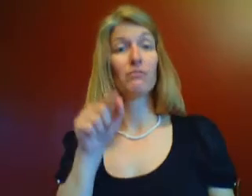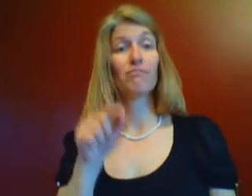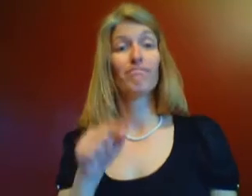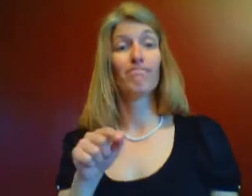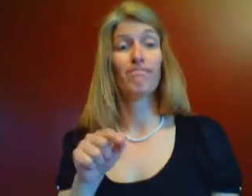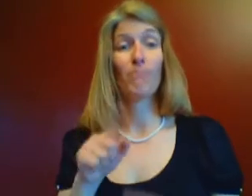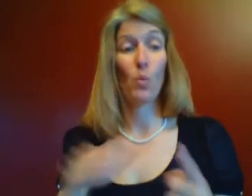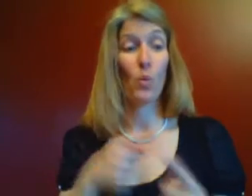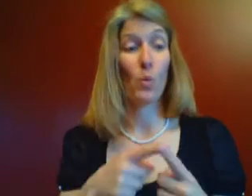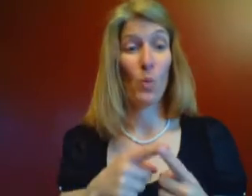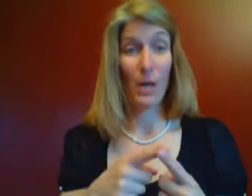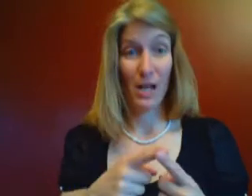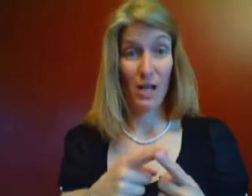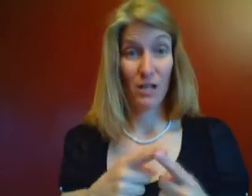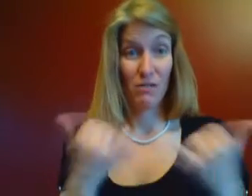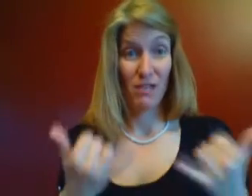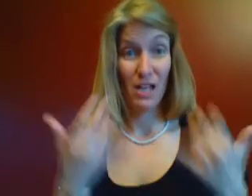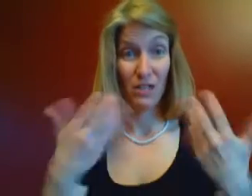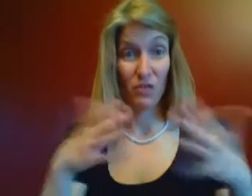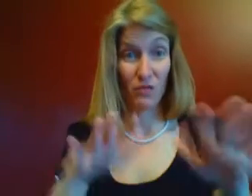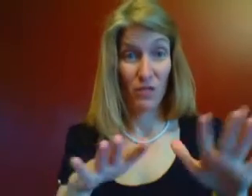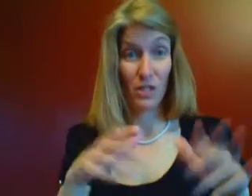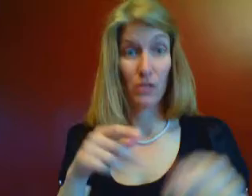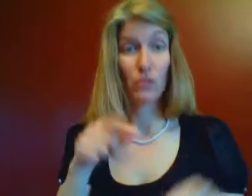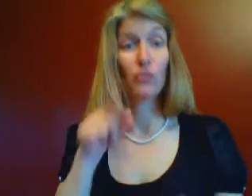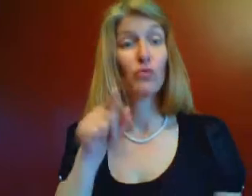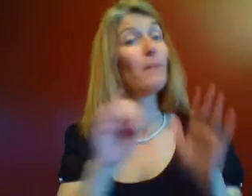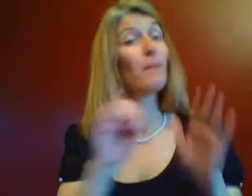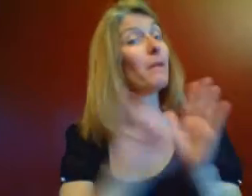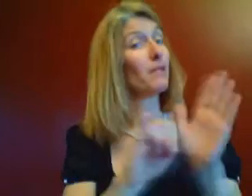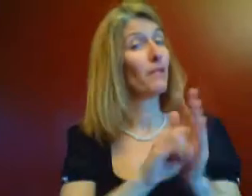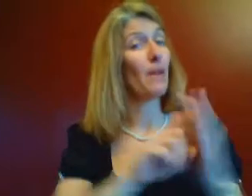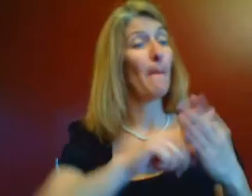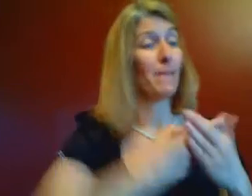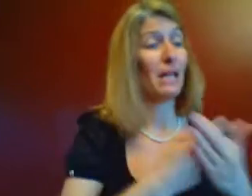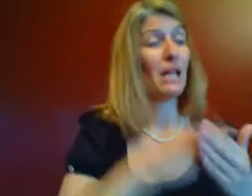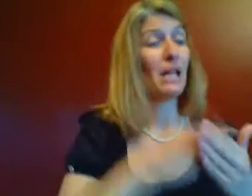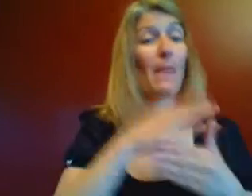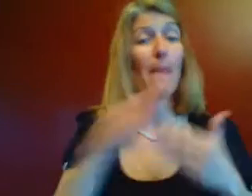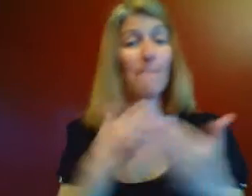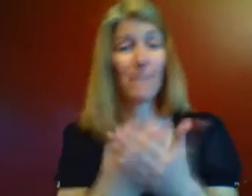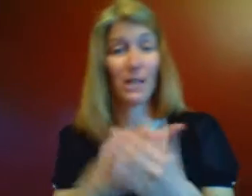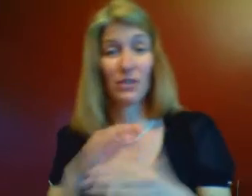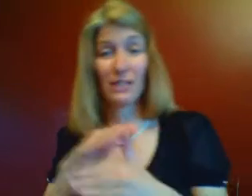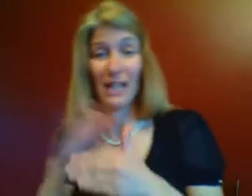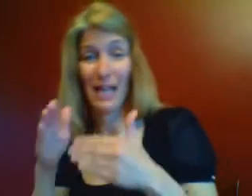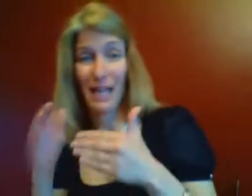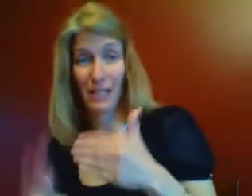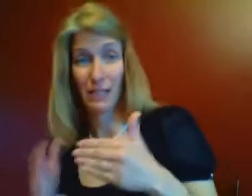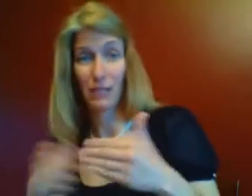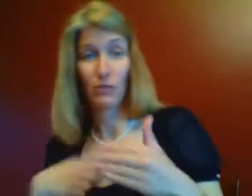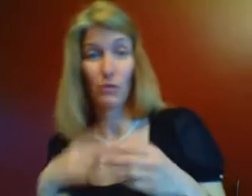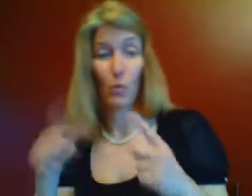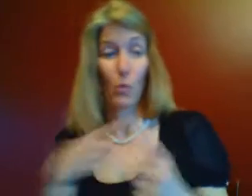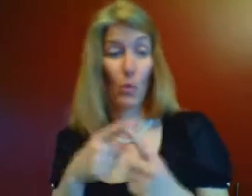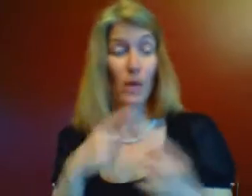how to identify the beginning, middle, and end of a story, or how to show the beginning, middle, and end when we're writing. I have